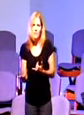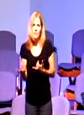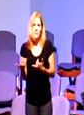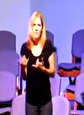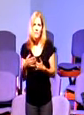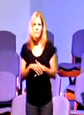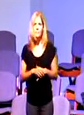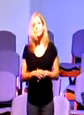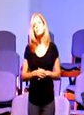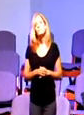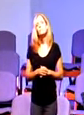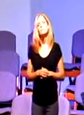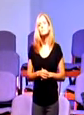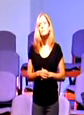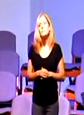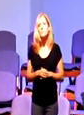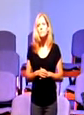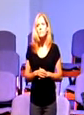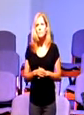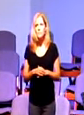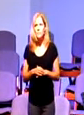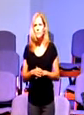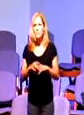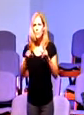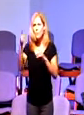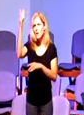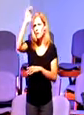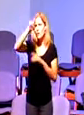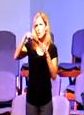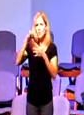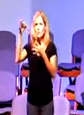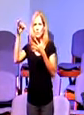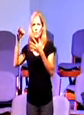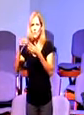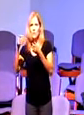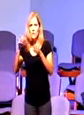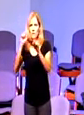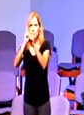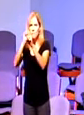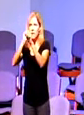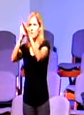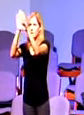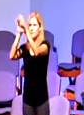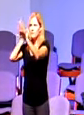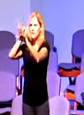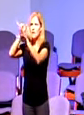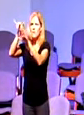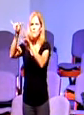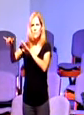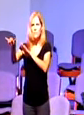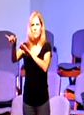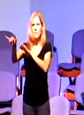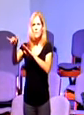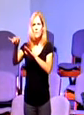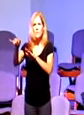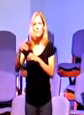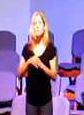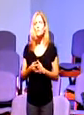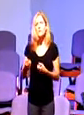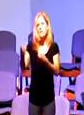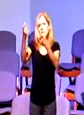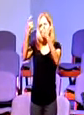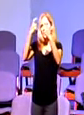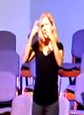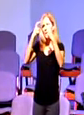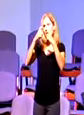right now. But God, when you choose to leave mountains